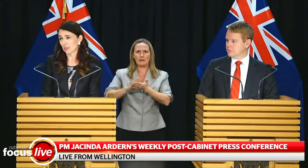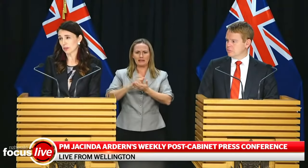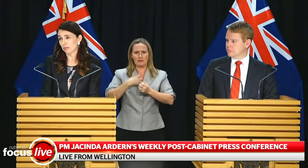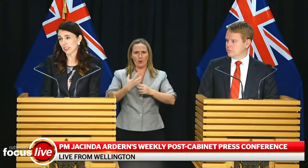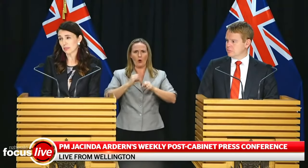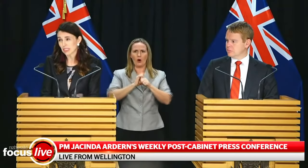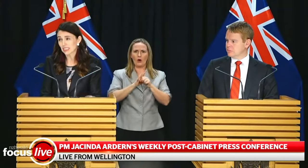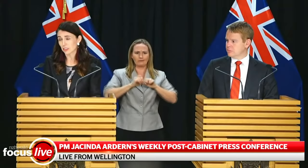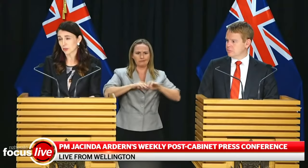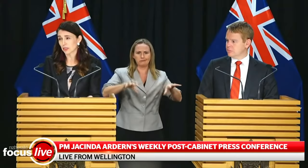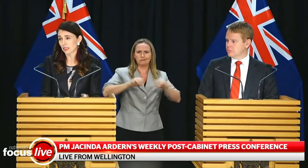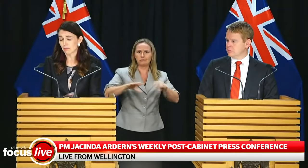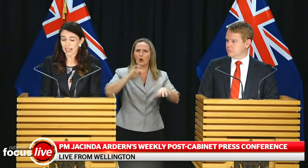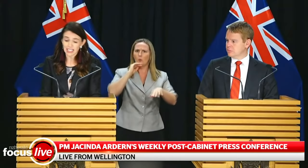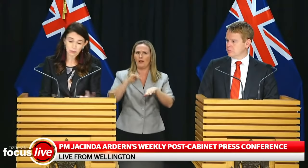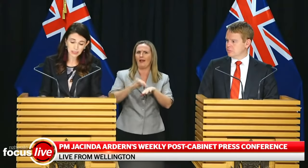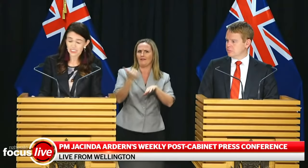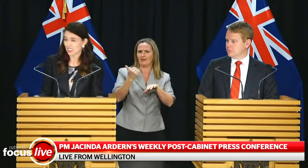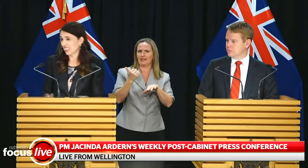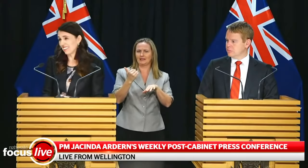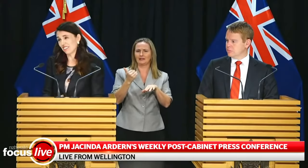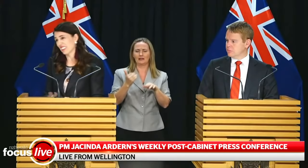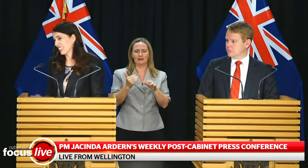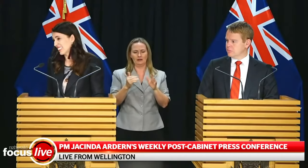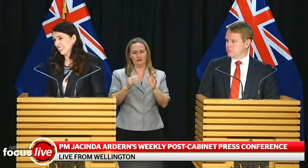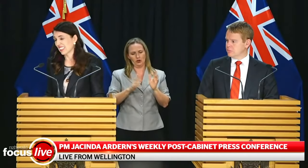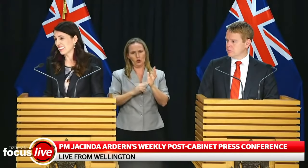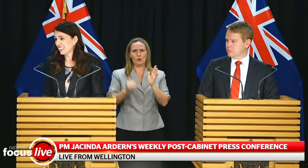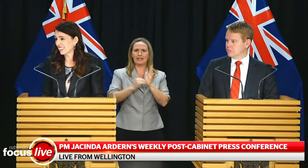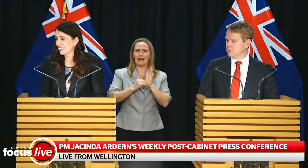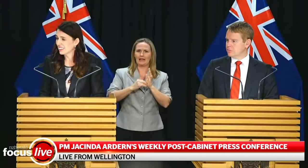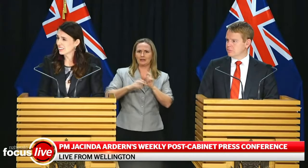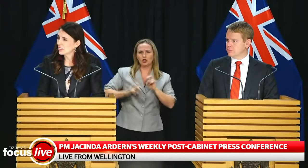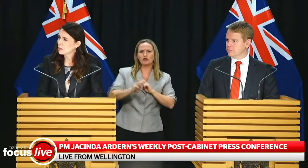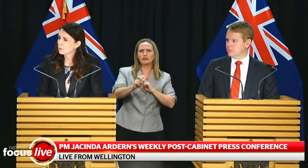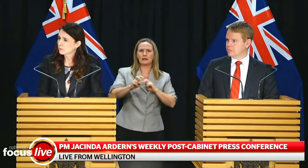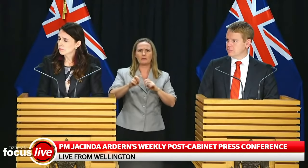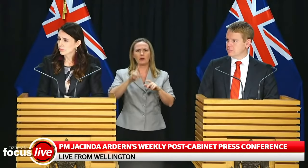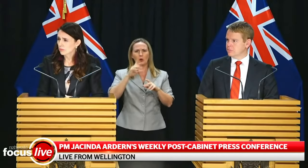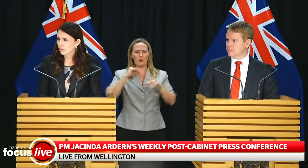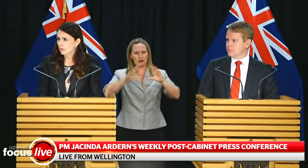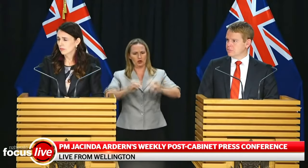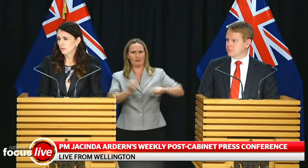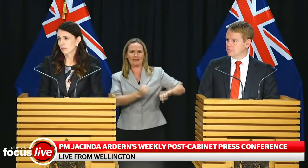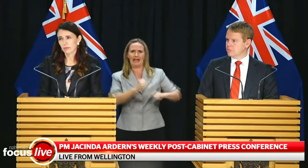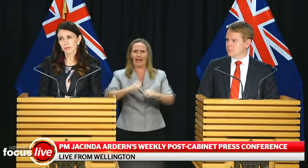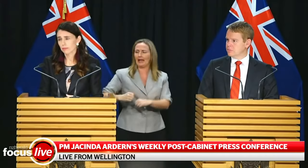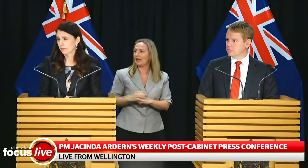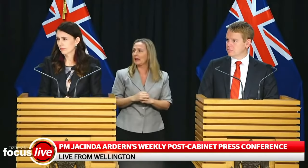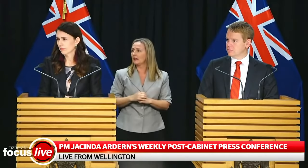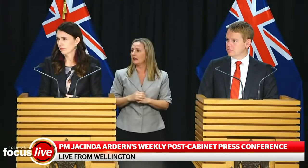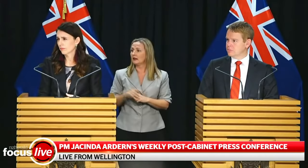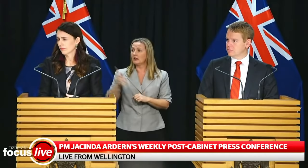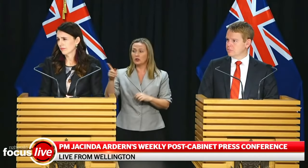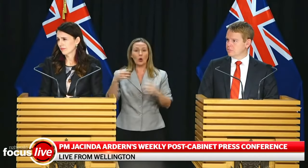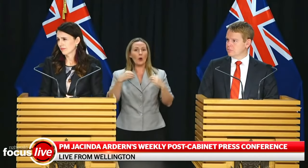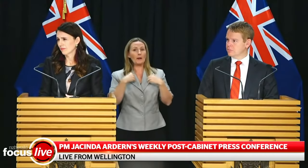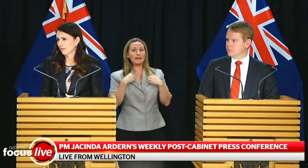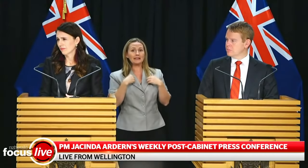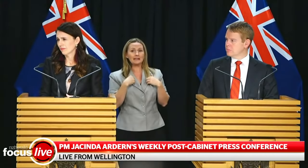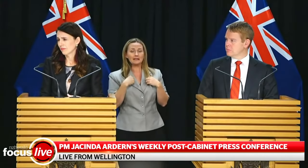things that would affect domestic tourism and potentially, for instance, our ski season. So nothing for those operators who might have geared up ready for